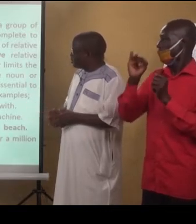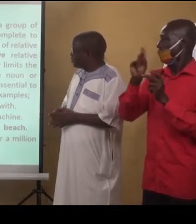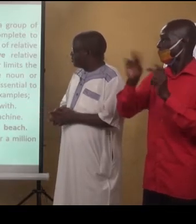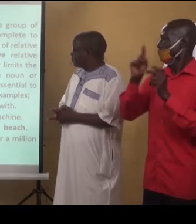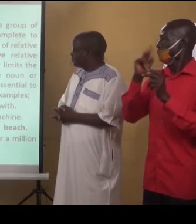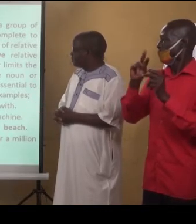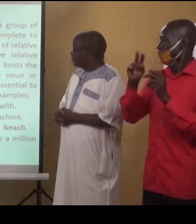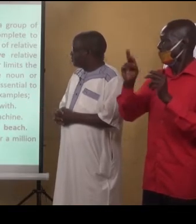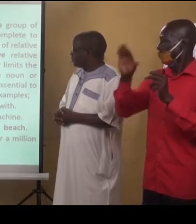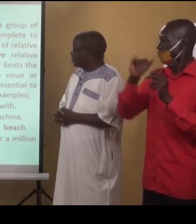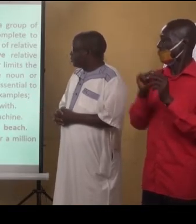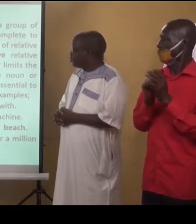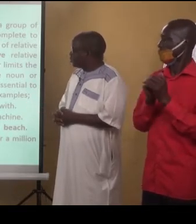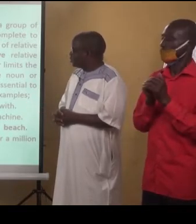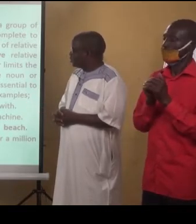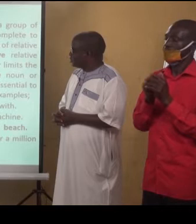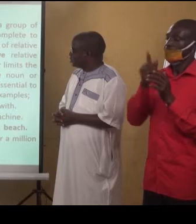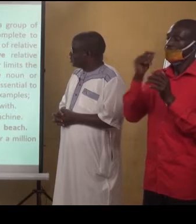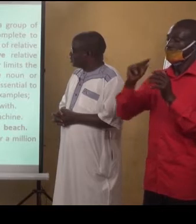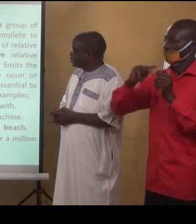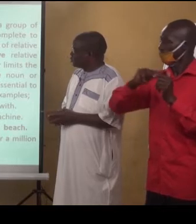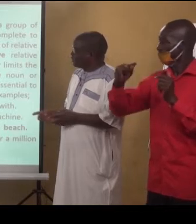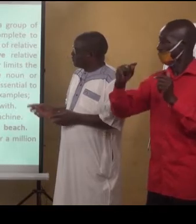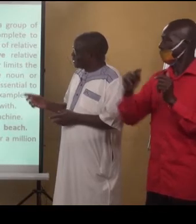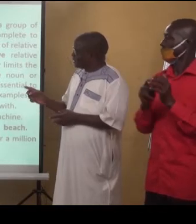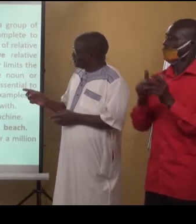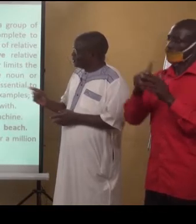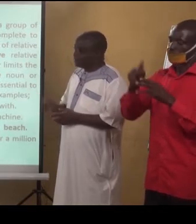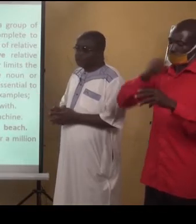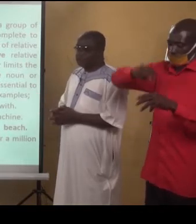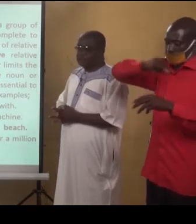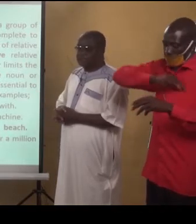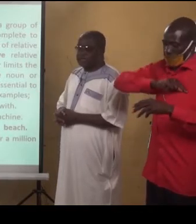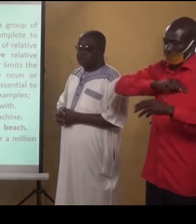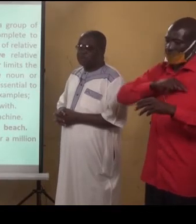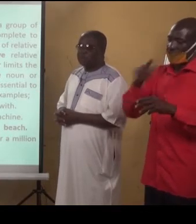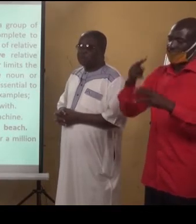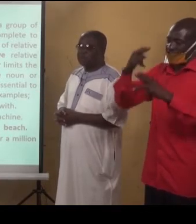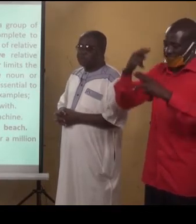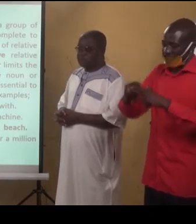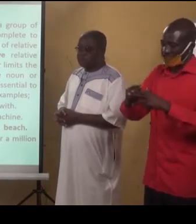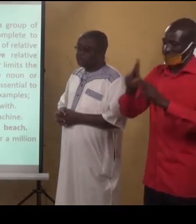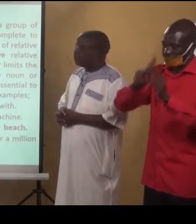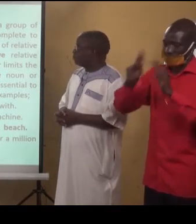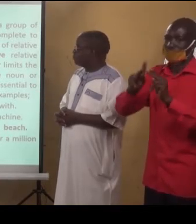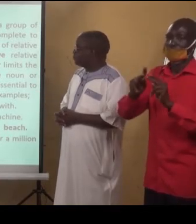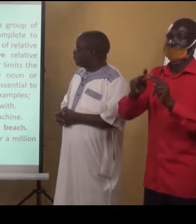rude in bold. It qualifies the noun